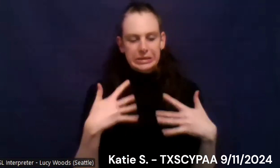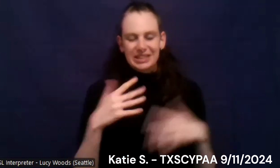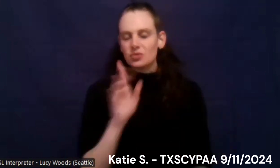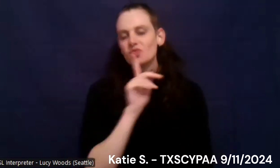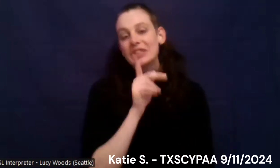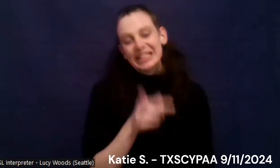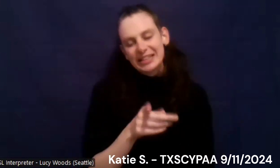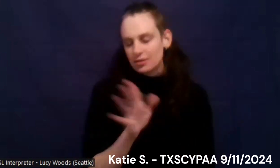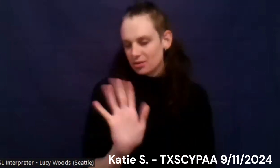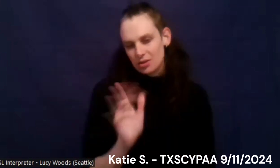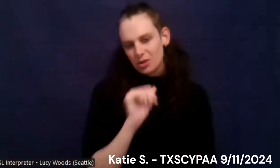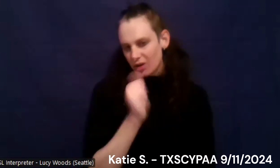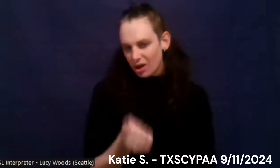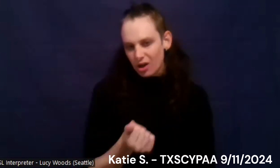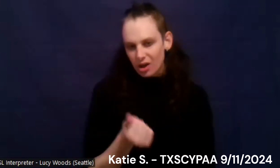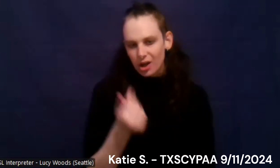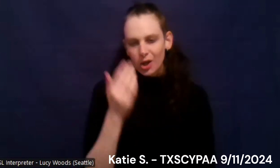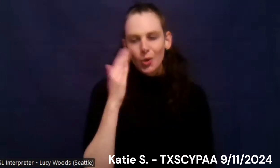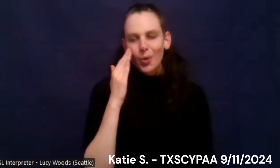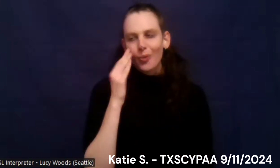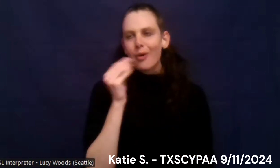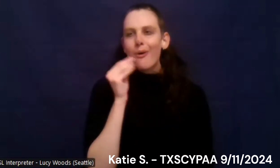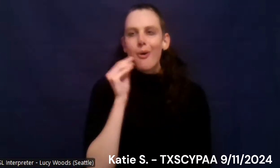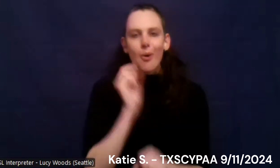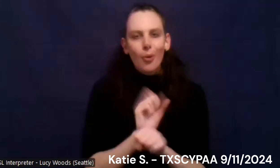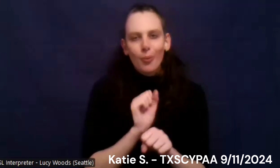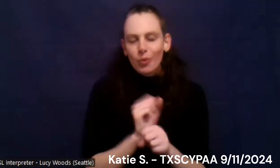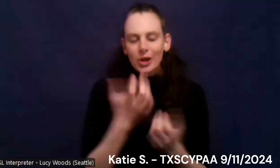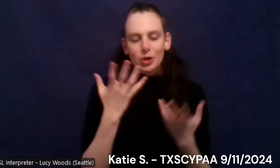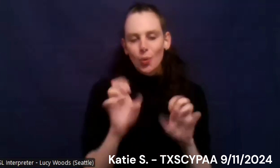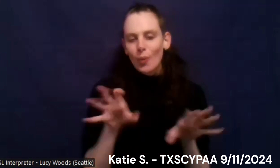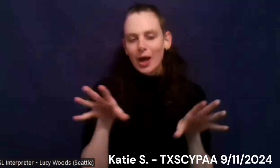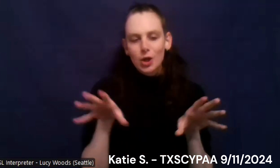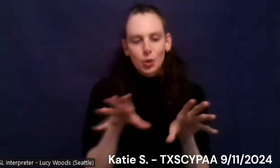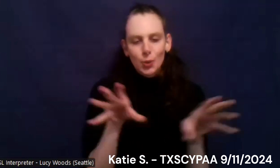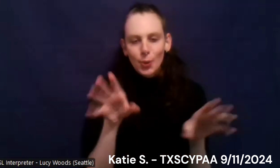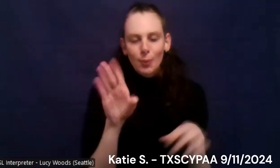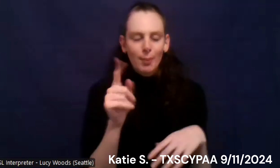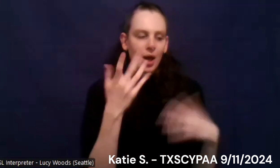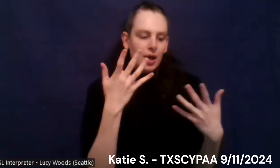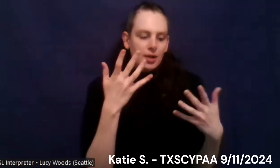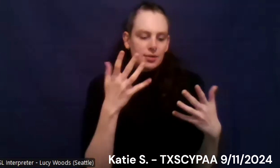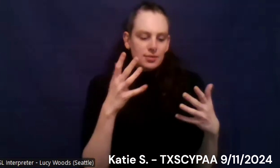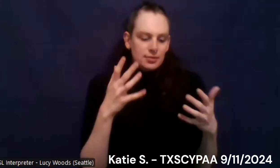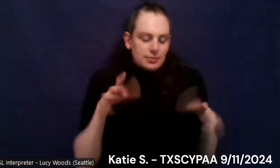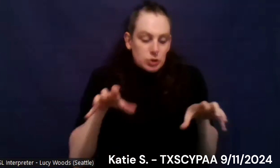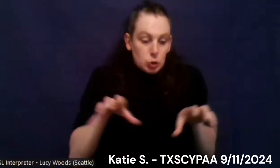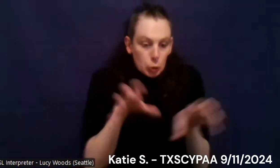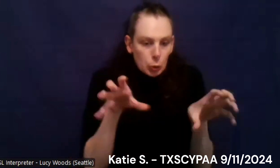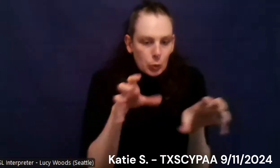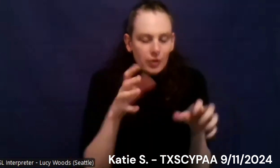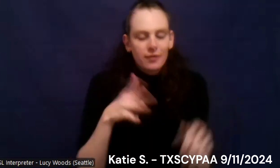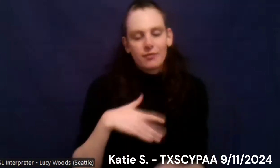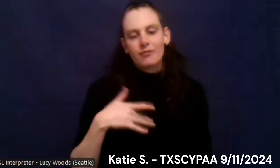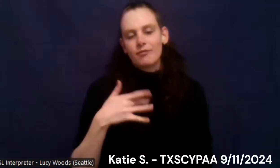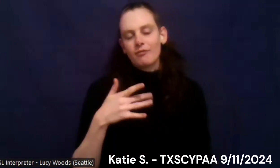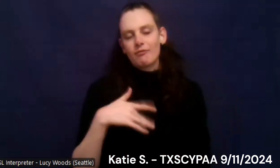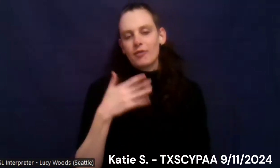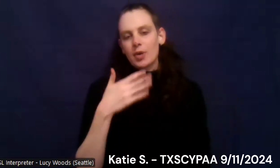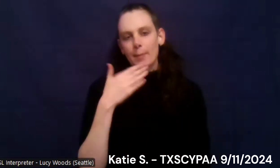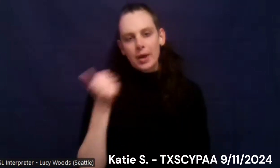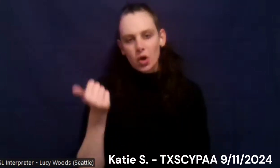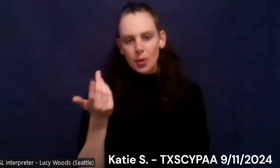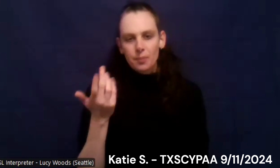Like, think of like homework that you don't want to do, but then you do it and you feel better. Like it's really kind of the scope of it. You know what I